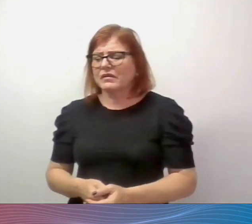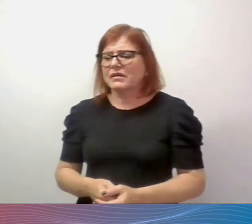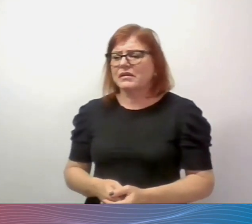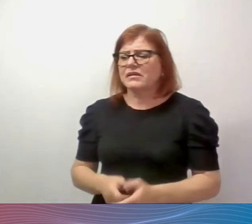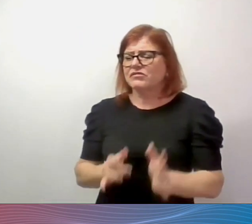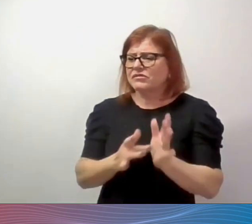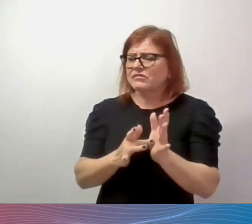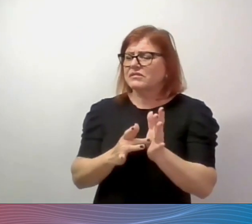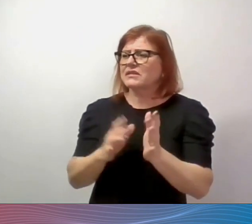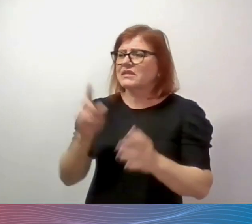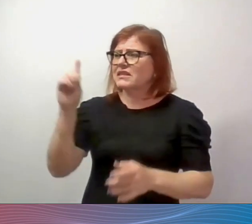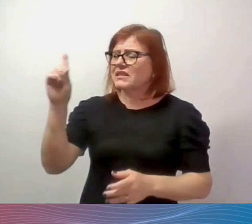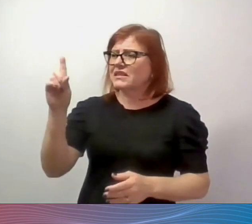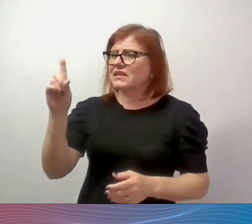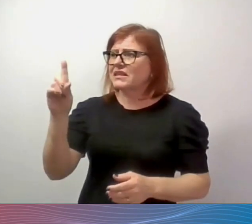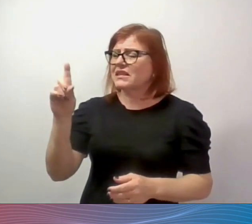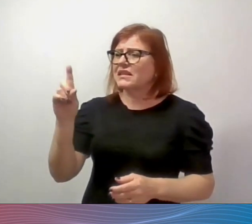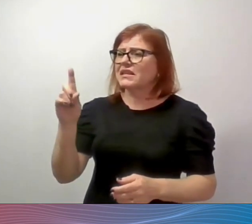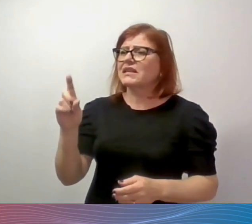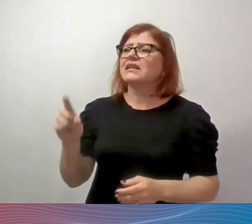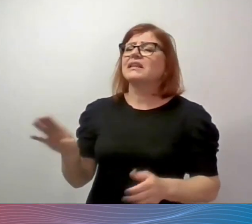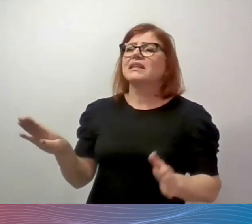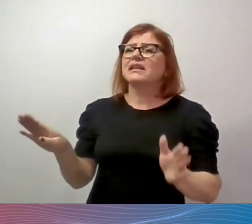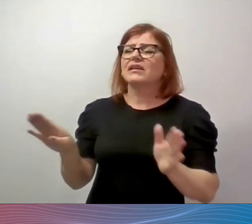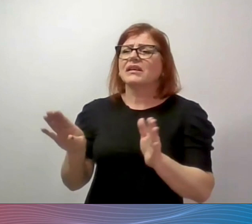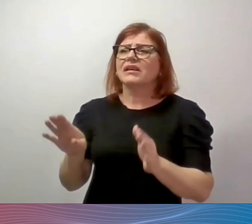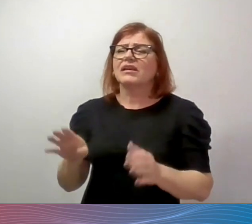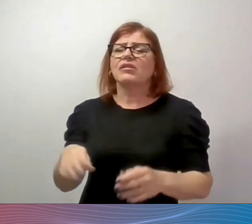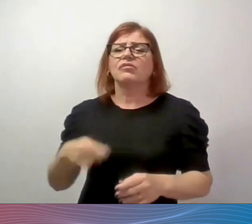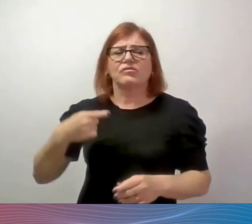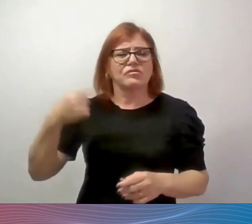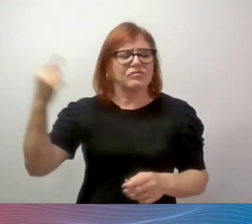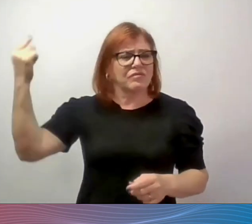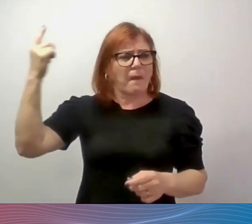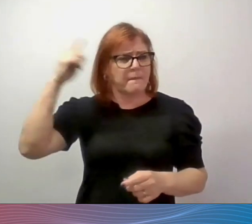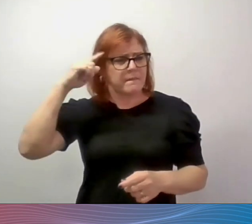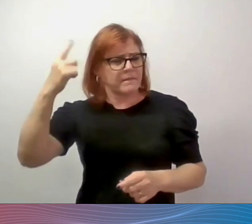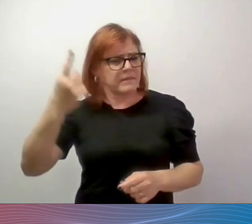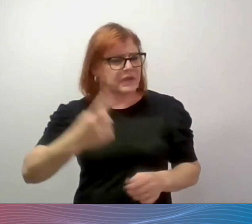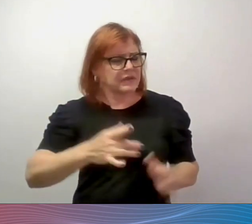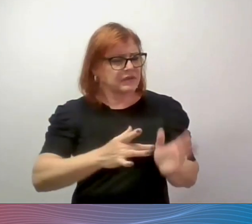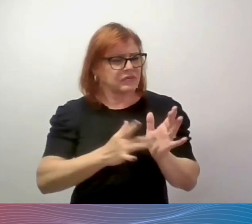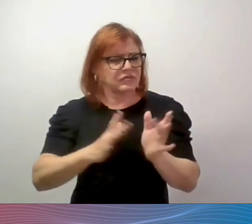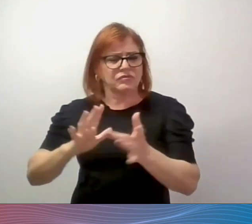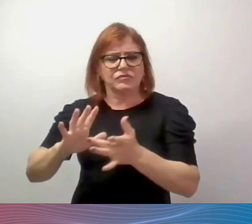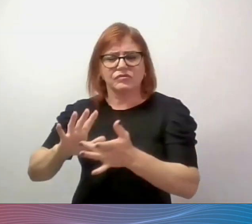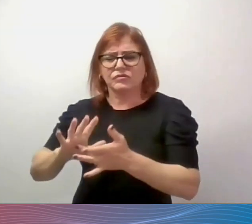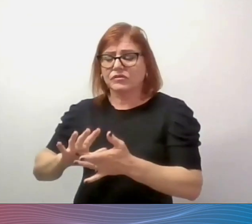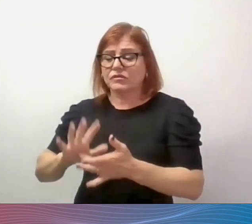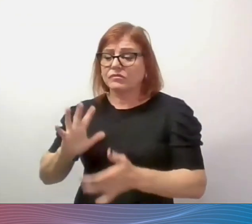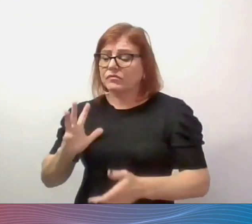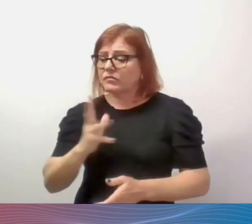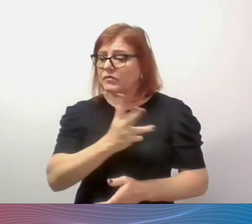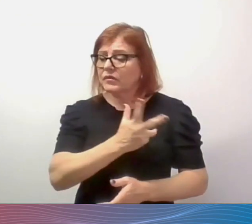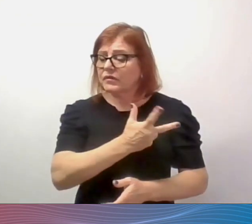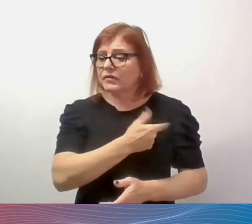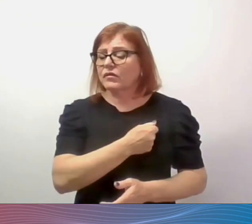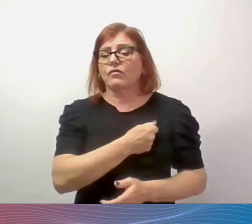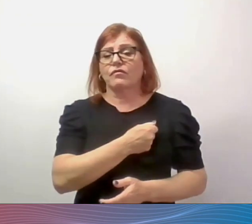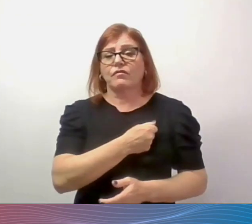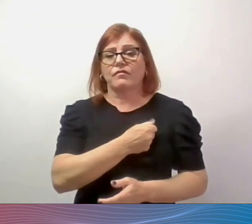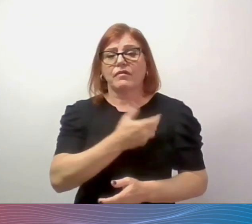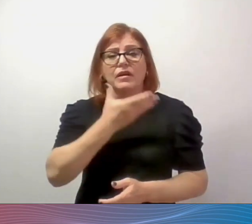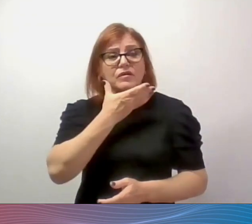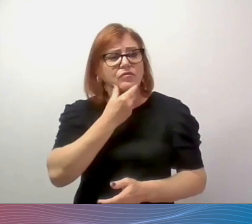man spit on his face. Recebeu aqueles açoites cruéis? And he received all those whip